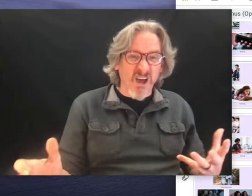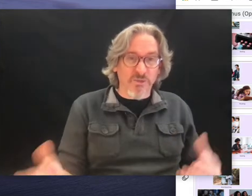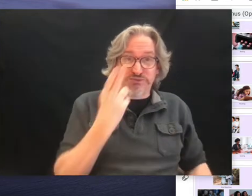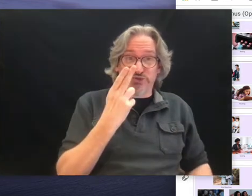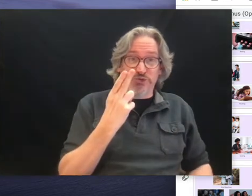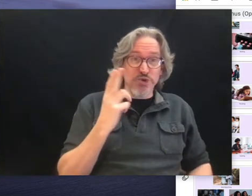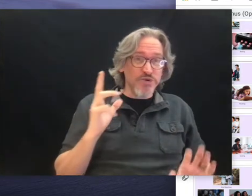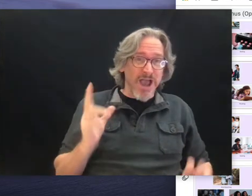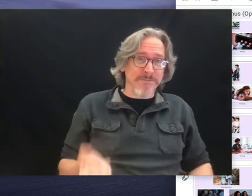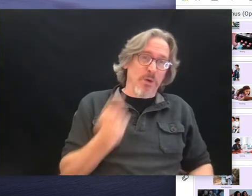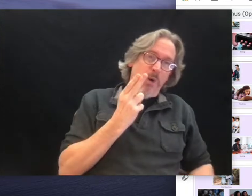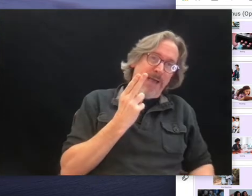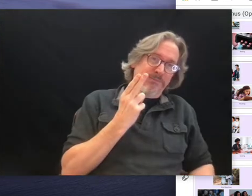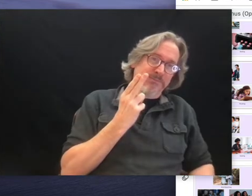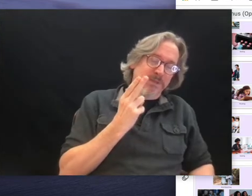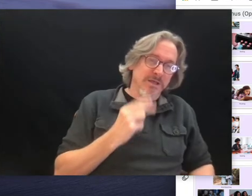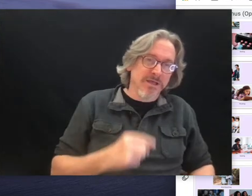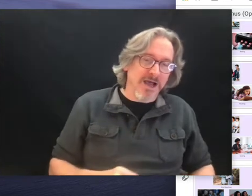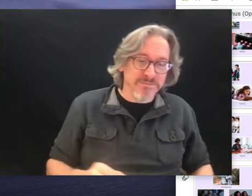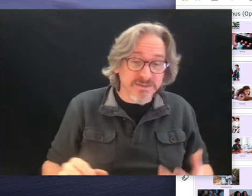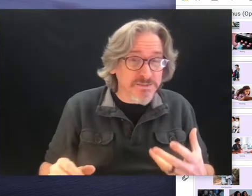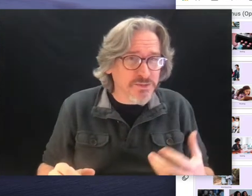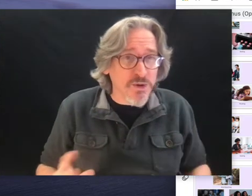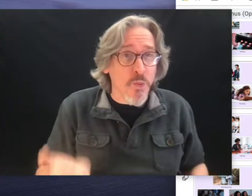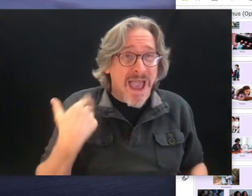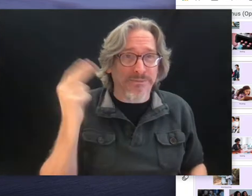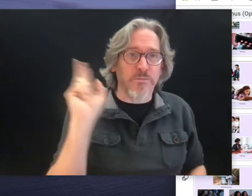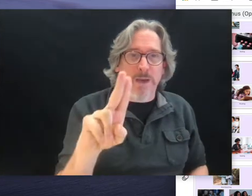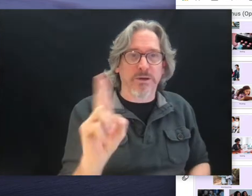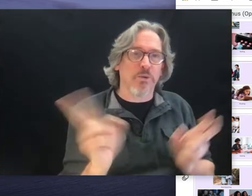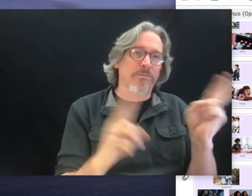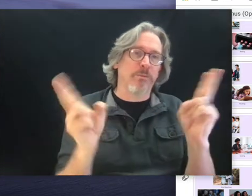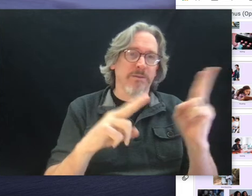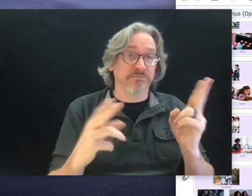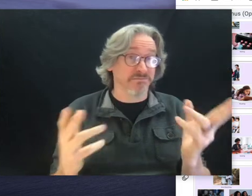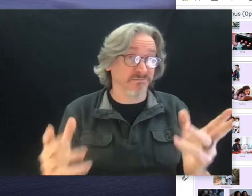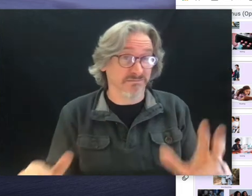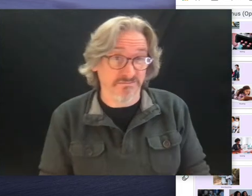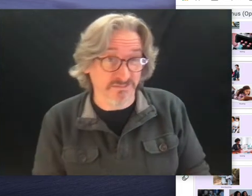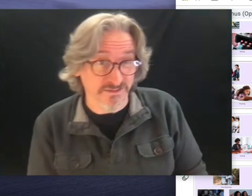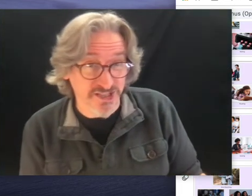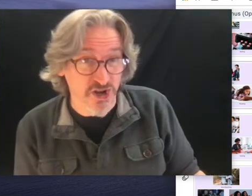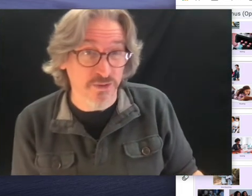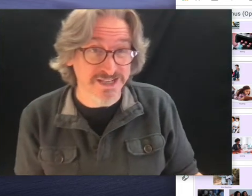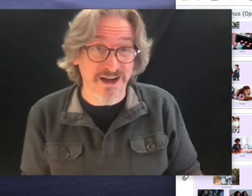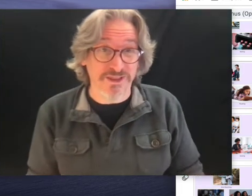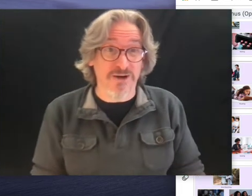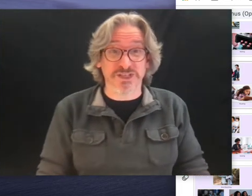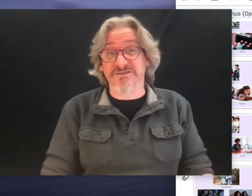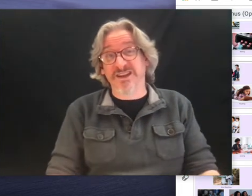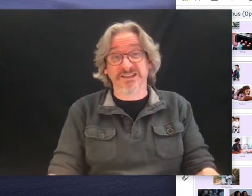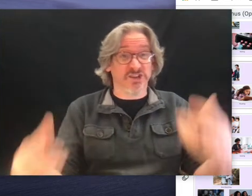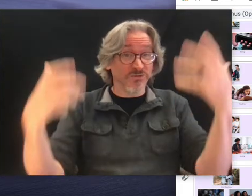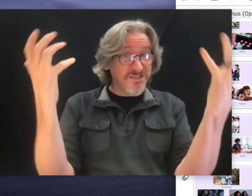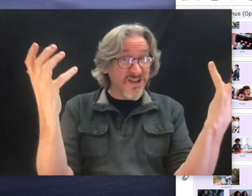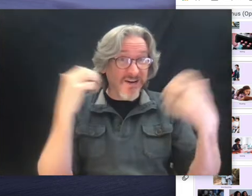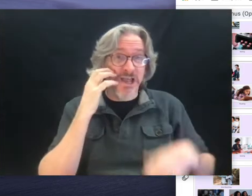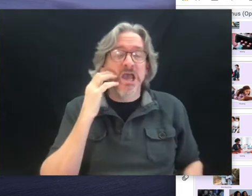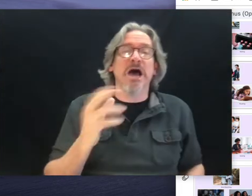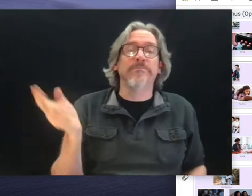or oh, you got me, whap. Sometimes people say whap, whap, whap, whap, whap. The song wasn't out when that was invented,